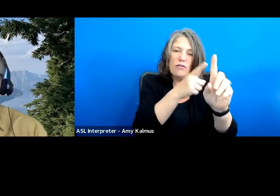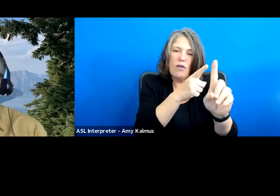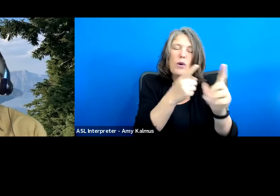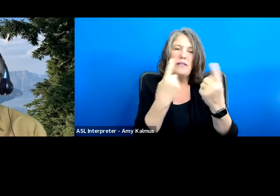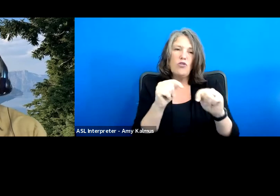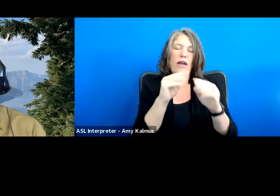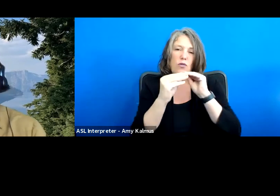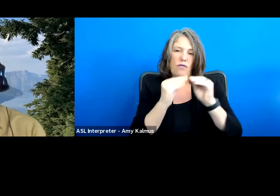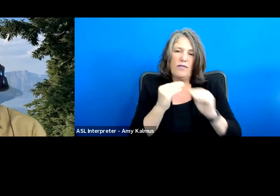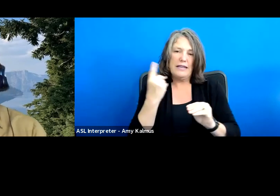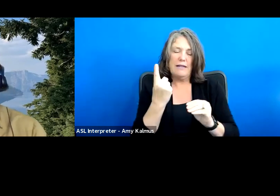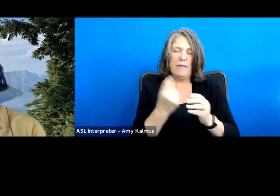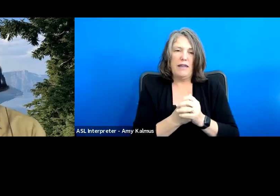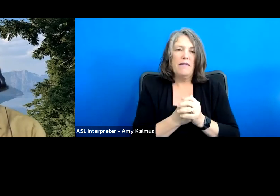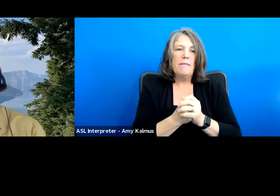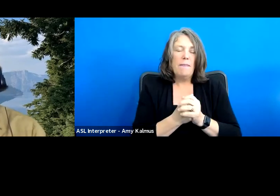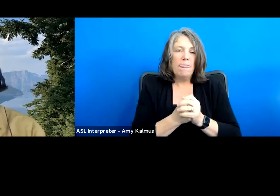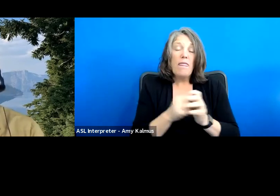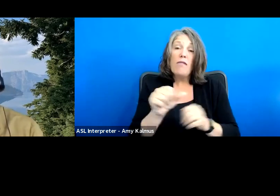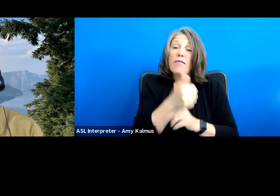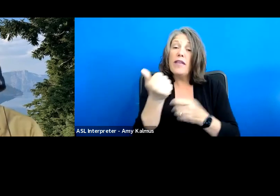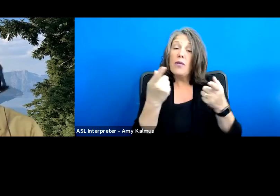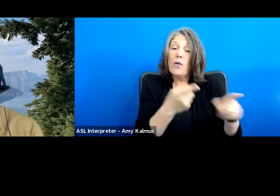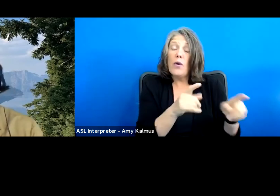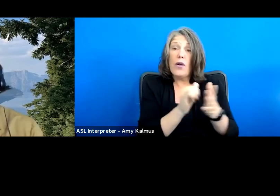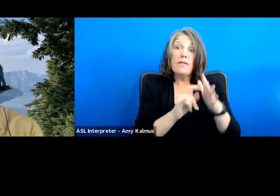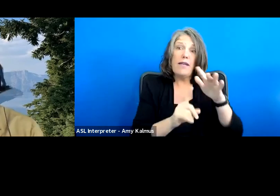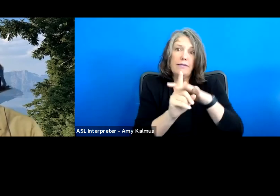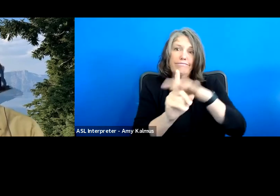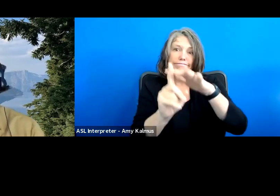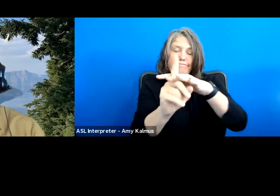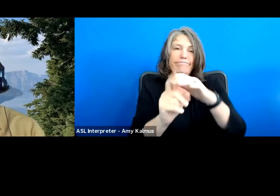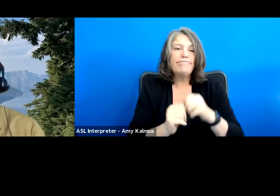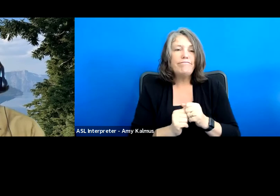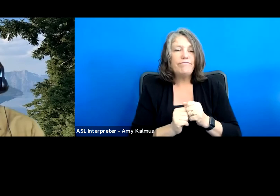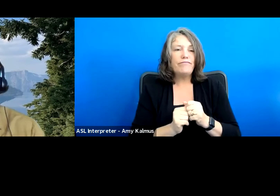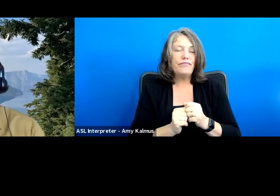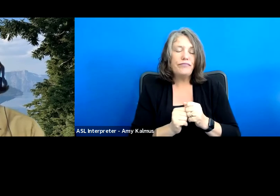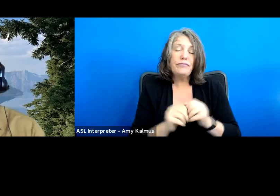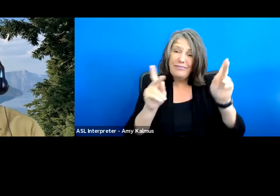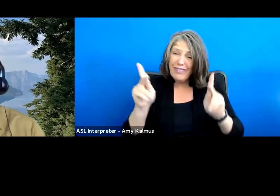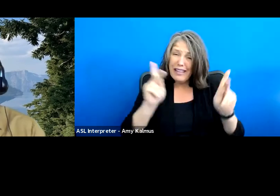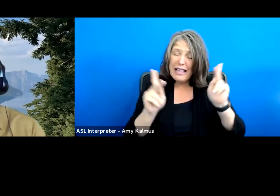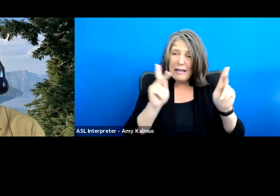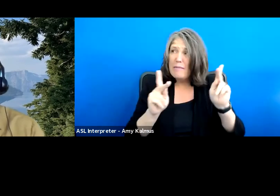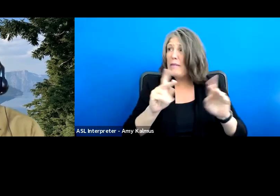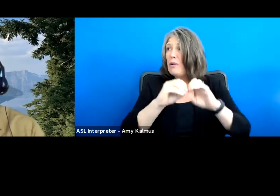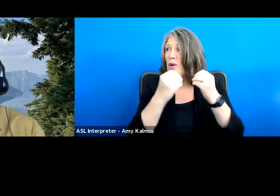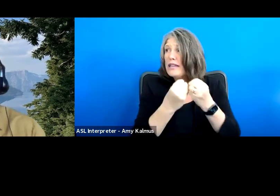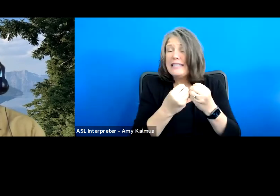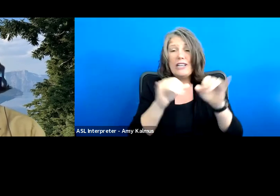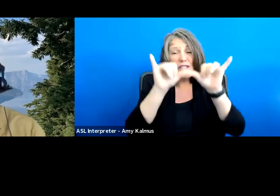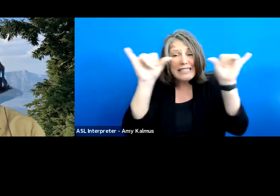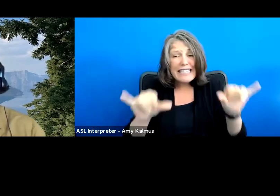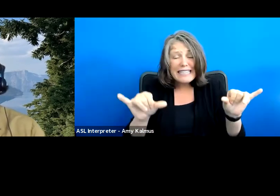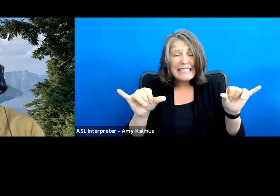to fix it. The other occurrence that kept coming up was that people or organizations or